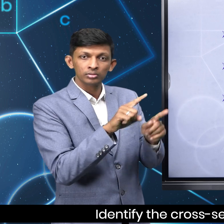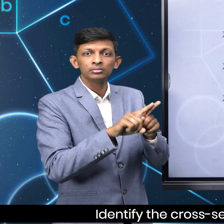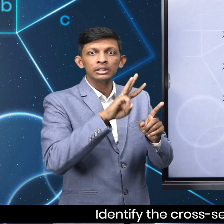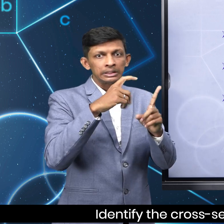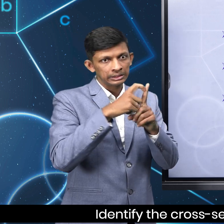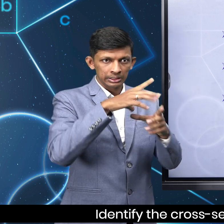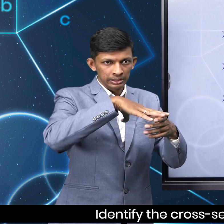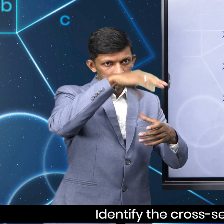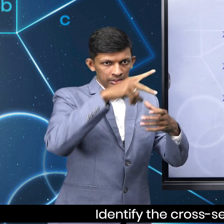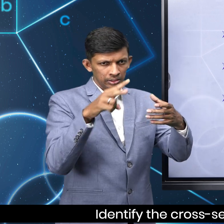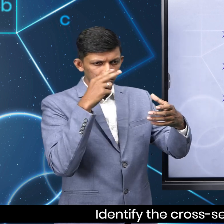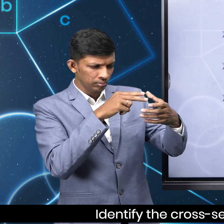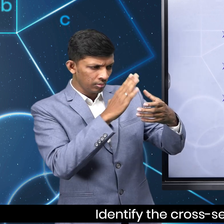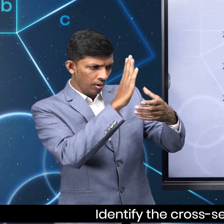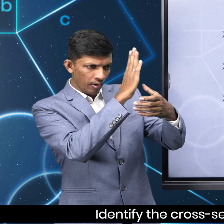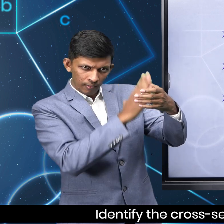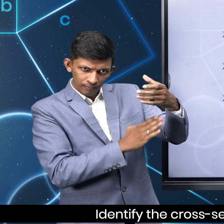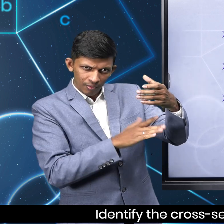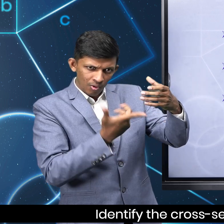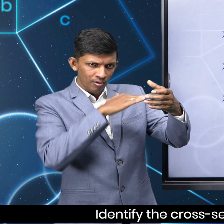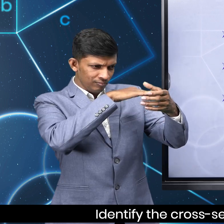Identify the cross-section of a 3D shape by making cuts.